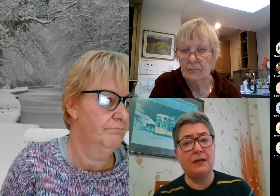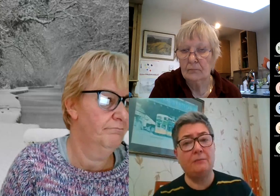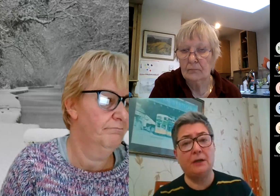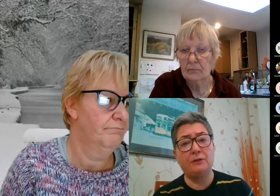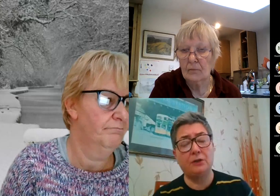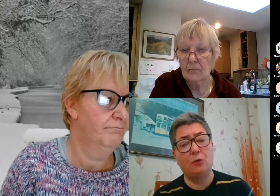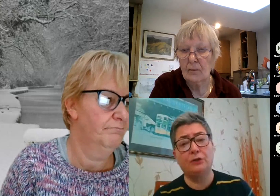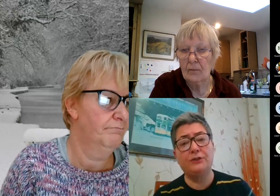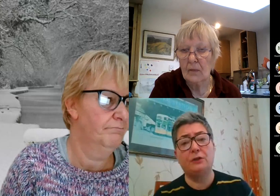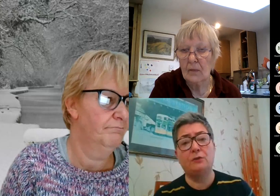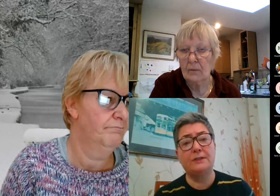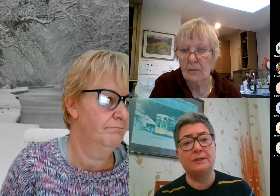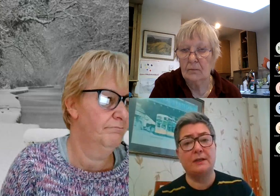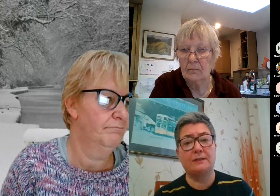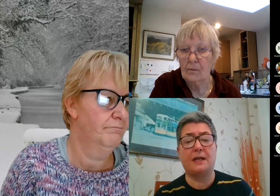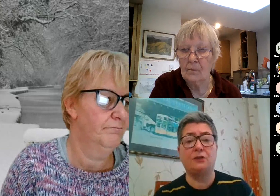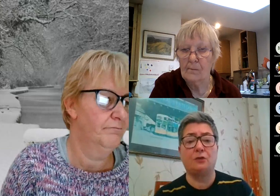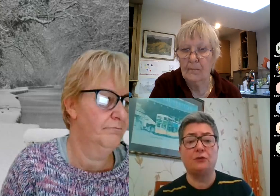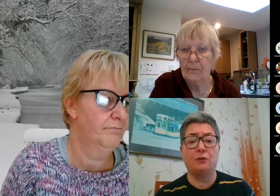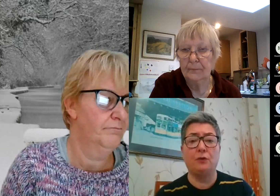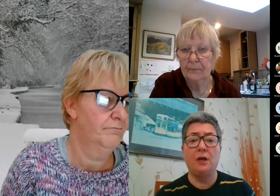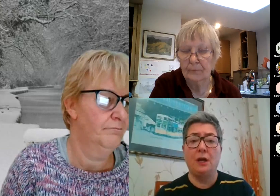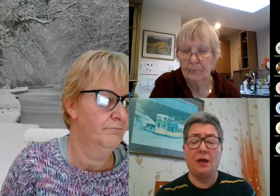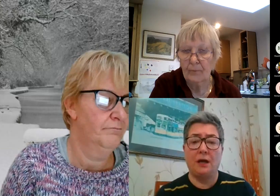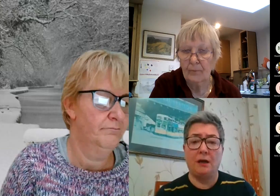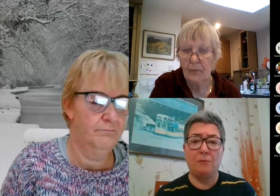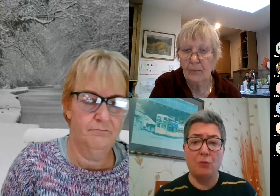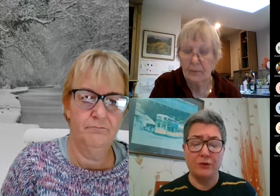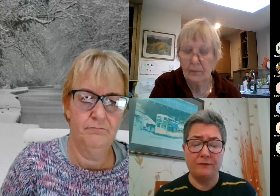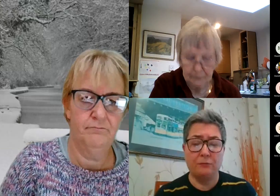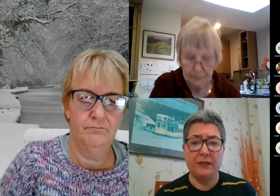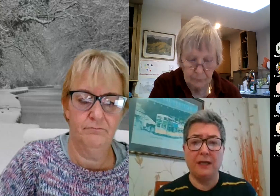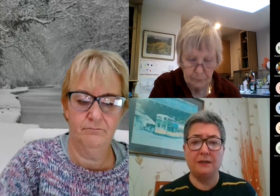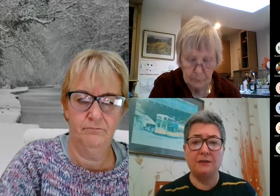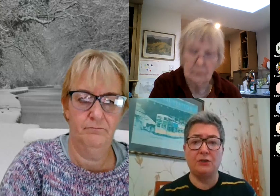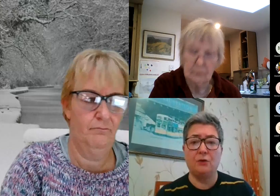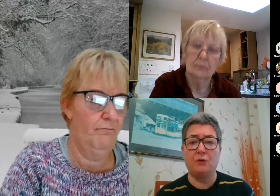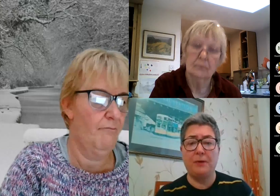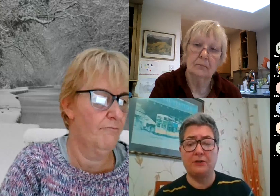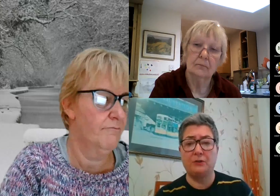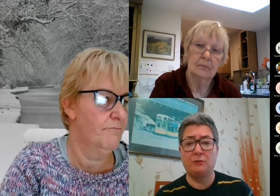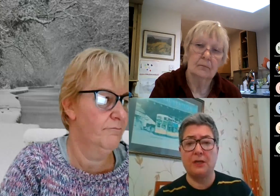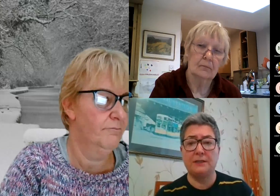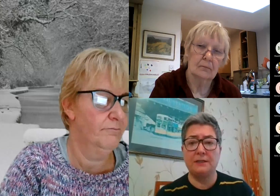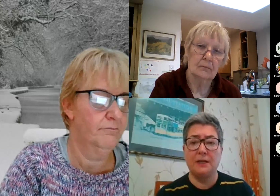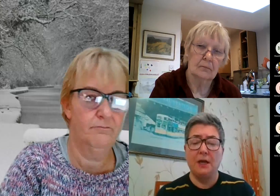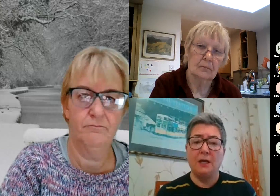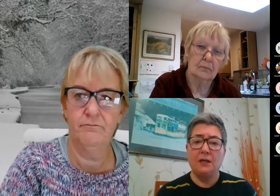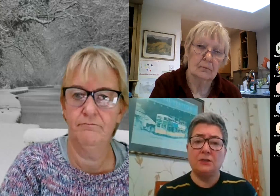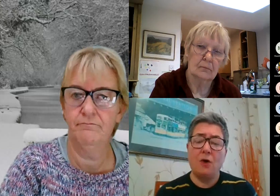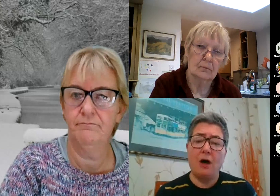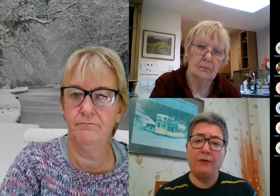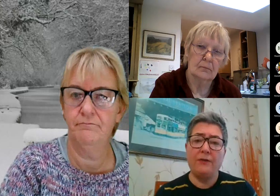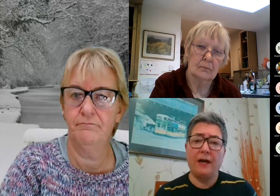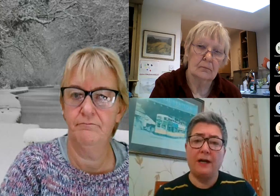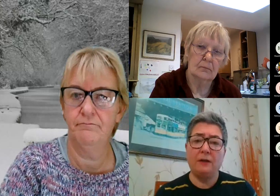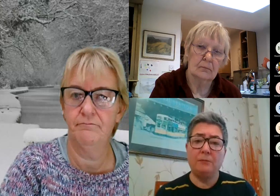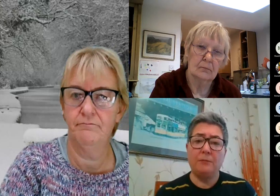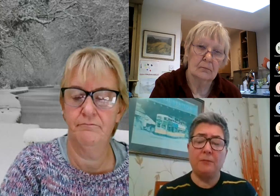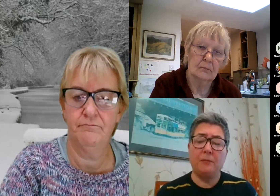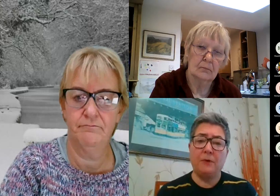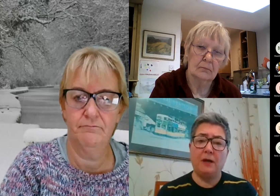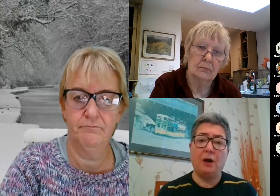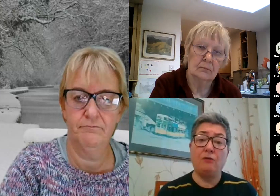disability ones and equality courses that stand on their own. Most of them link into personal cases. So